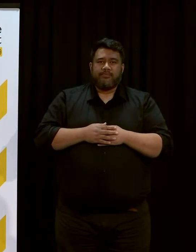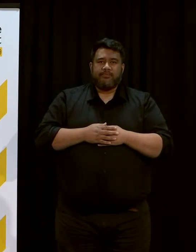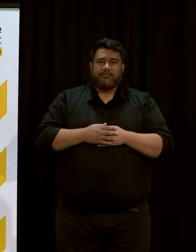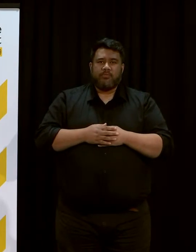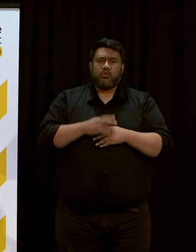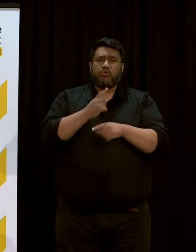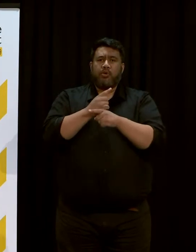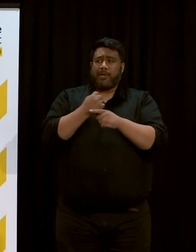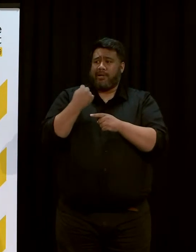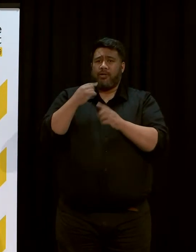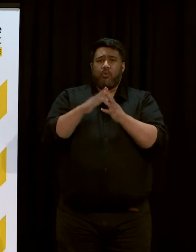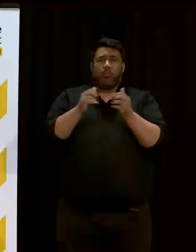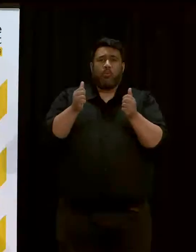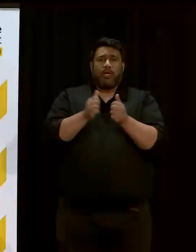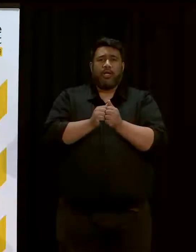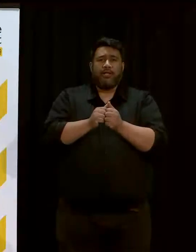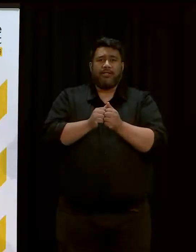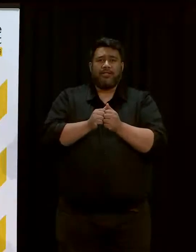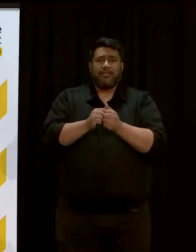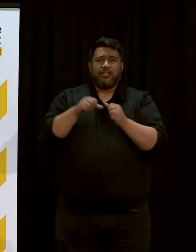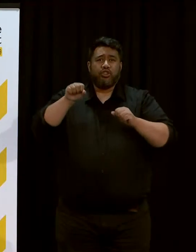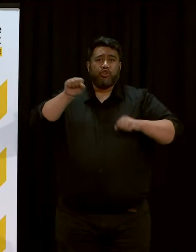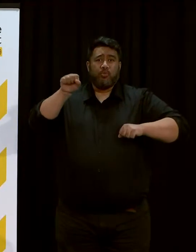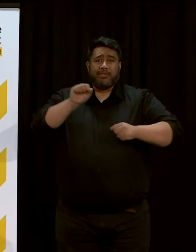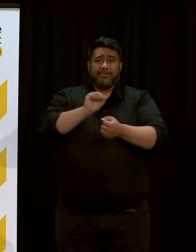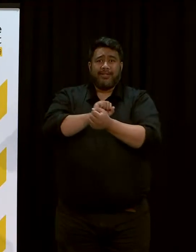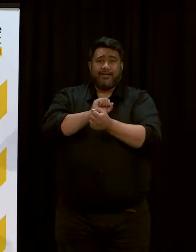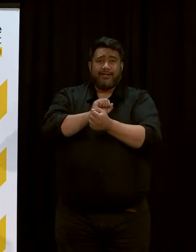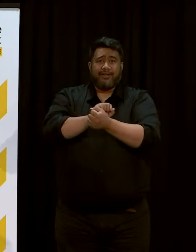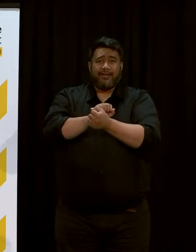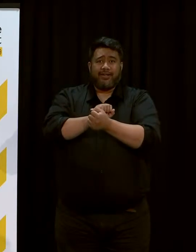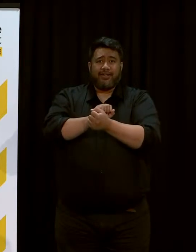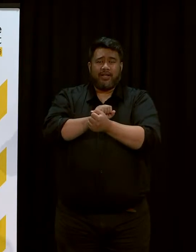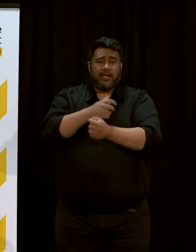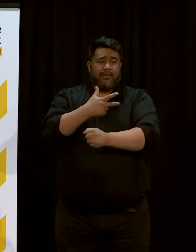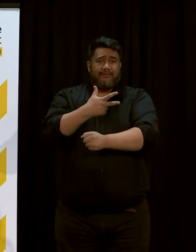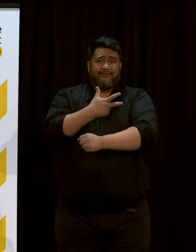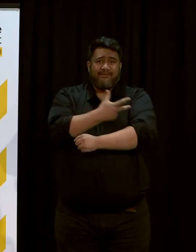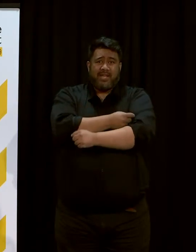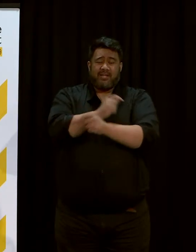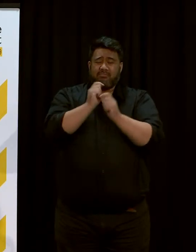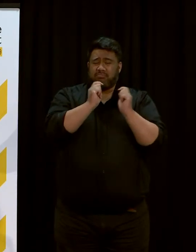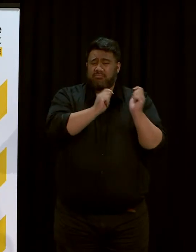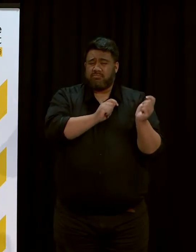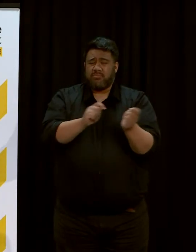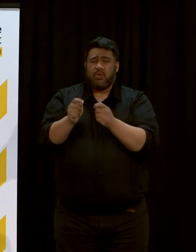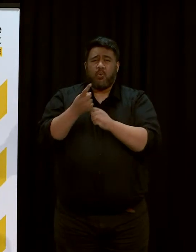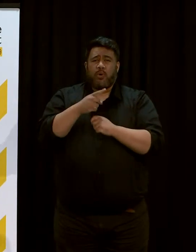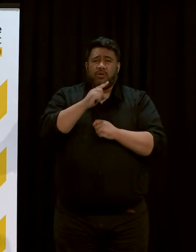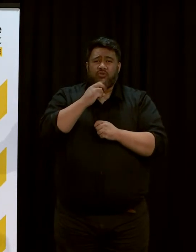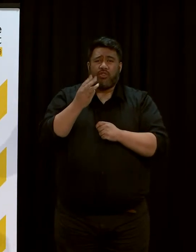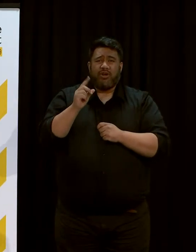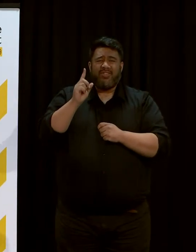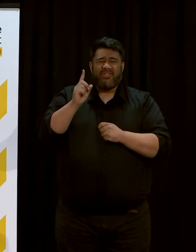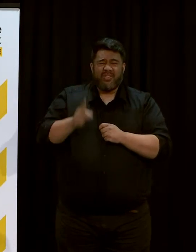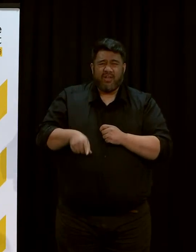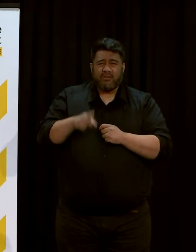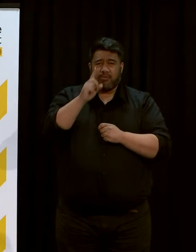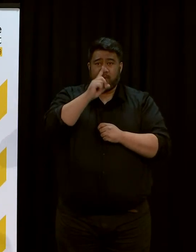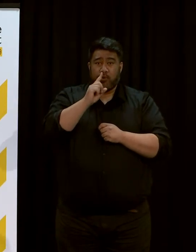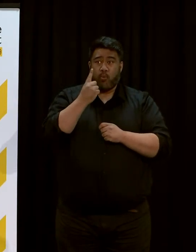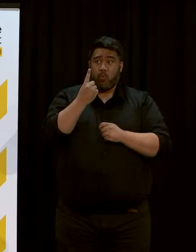Super Saturday. We all know what it meant for vaccine numbers. 130,000 people vaccinated in one day is